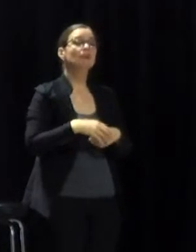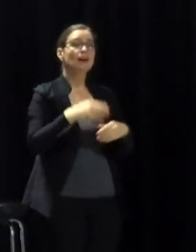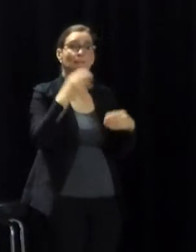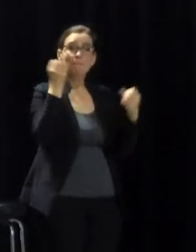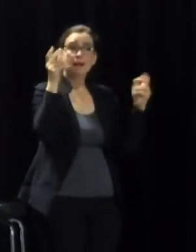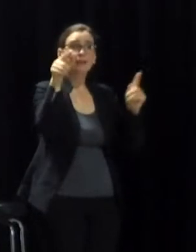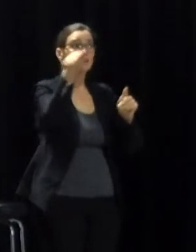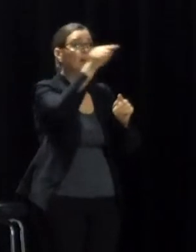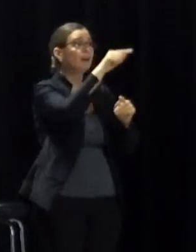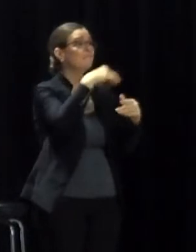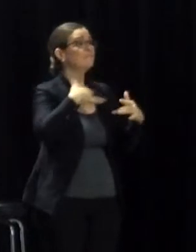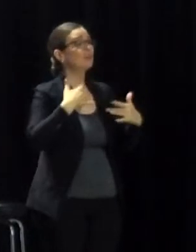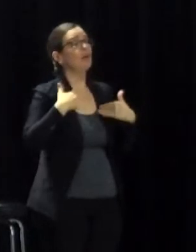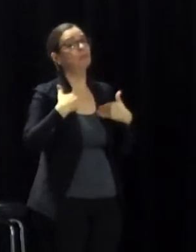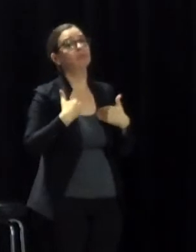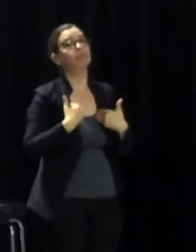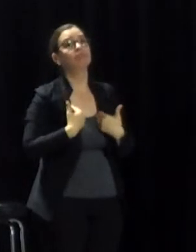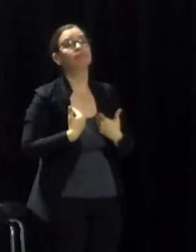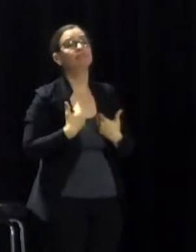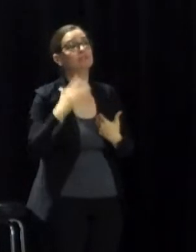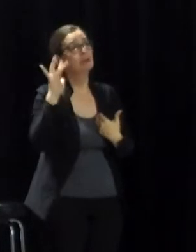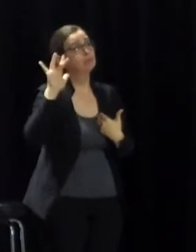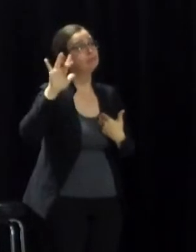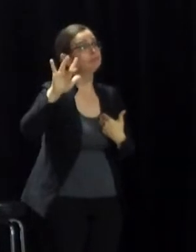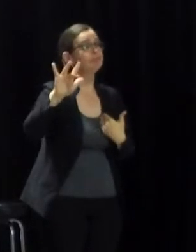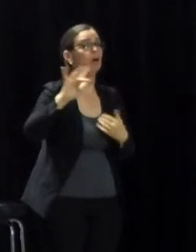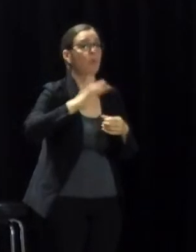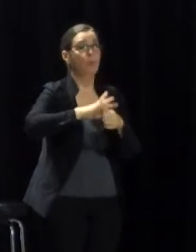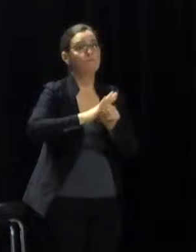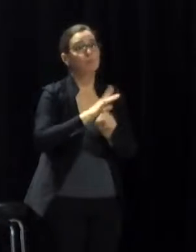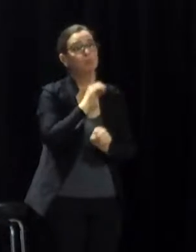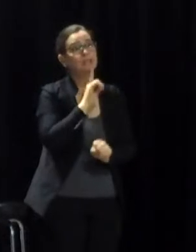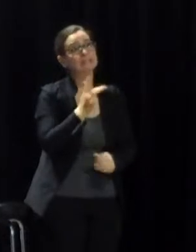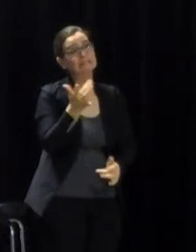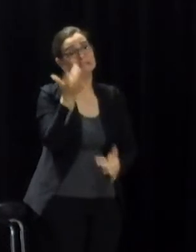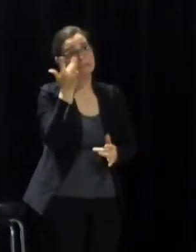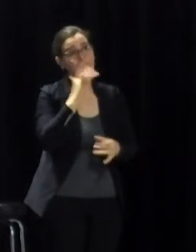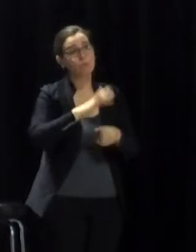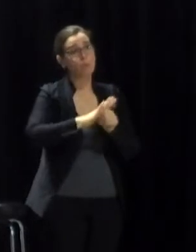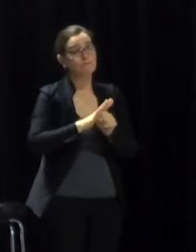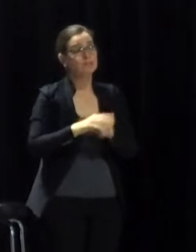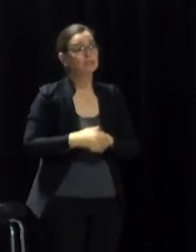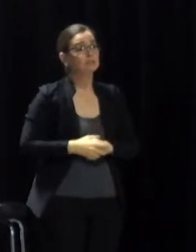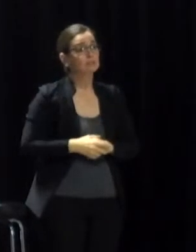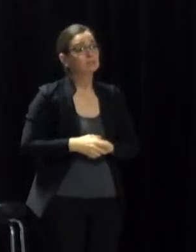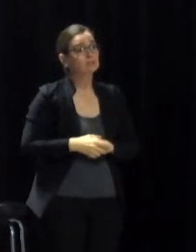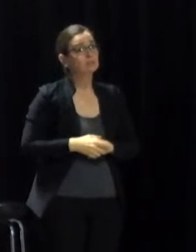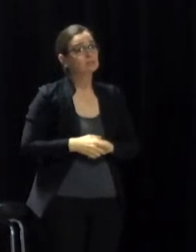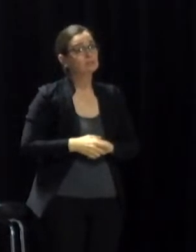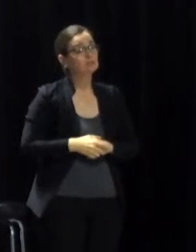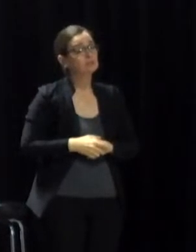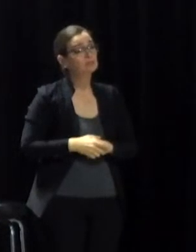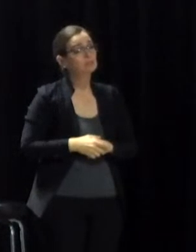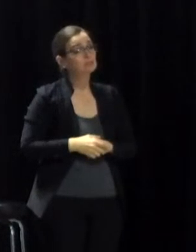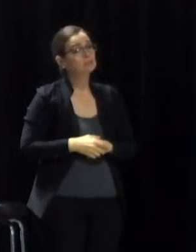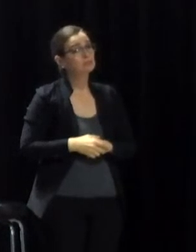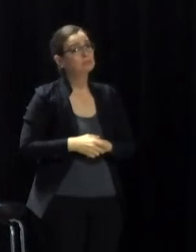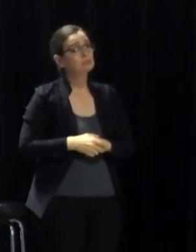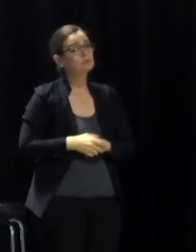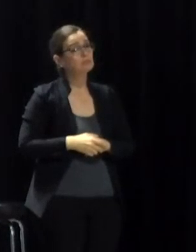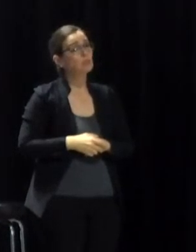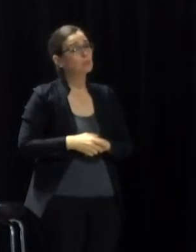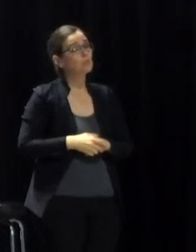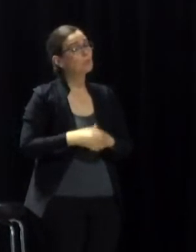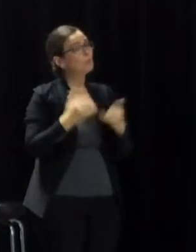to get their lives back. And then we've got school started, and we had a good run, and we were having success getting school started.